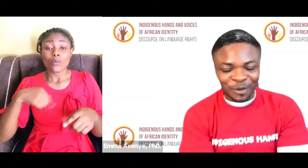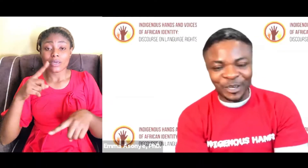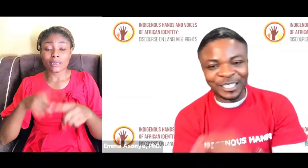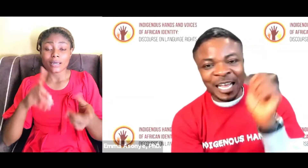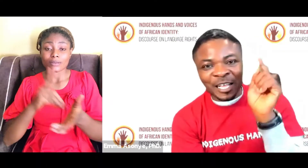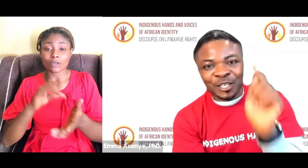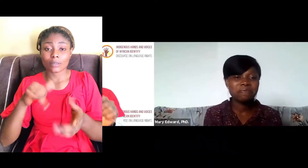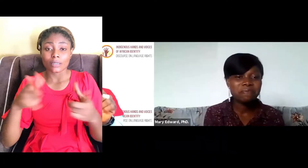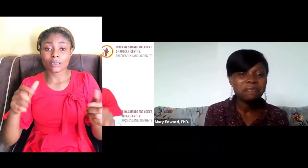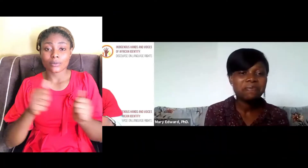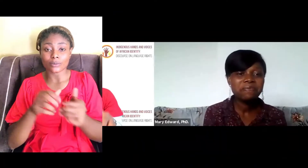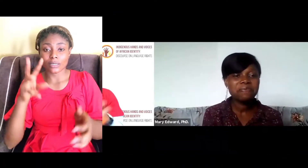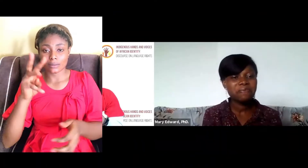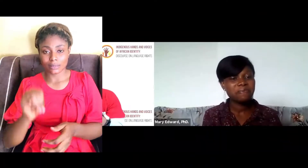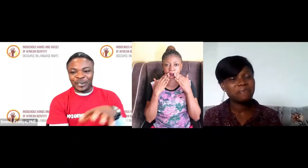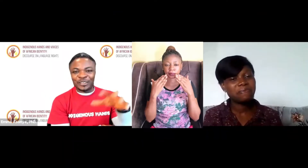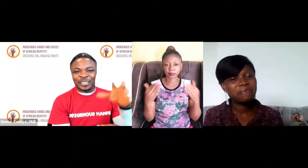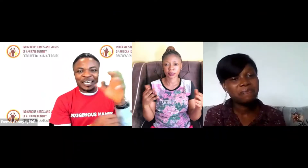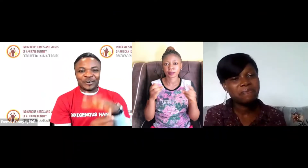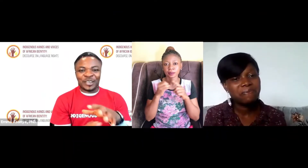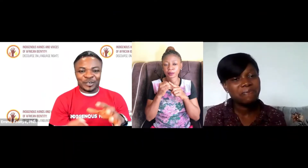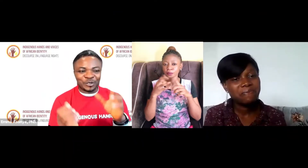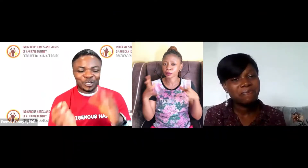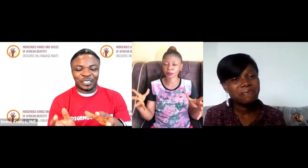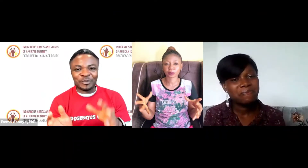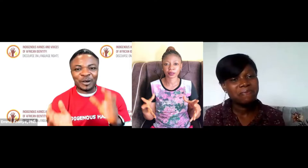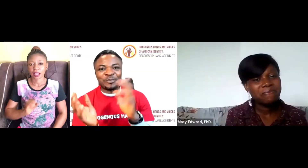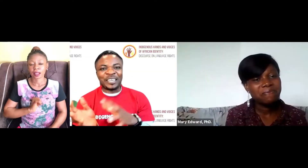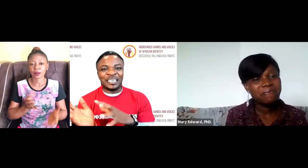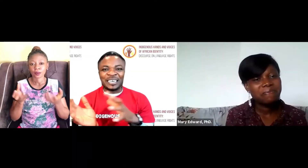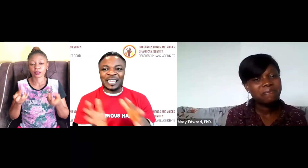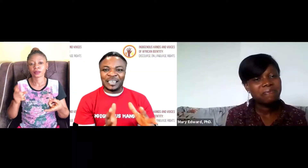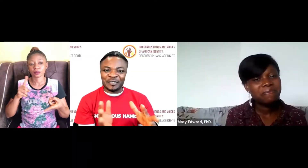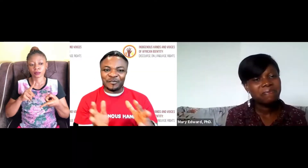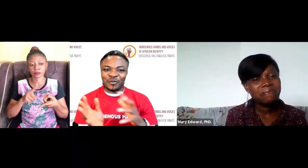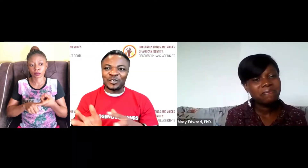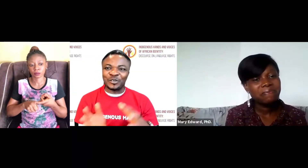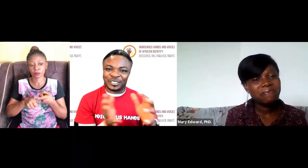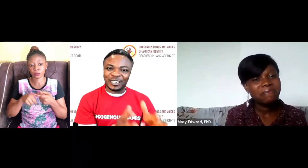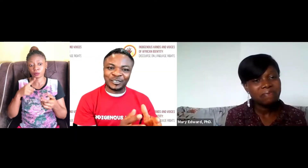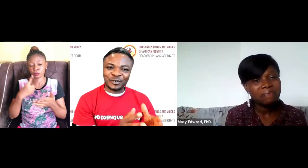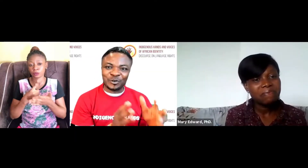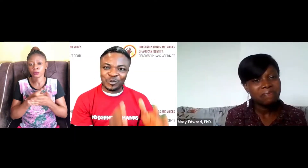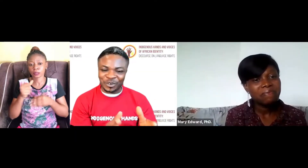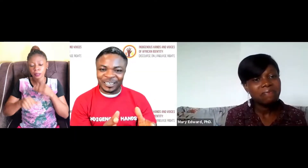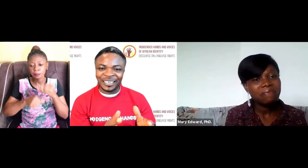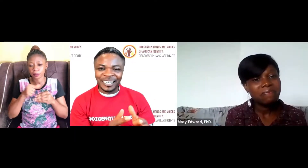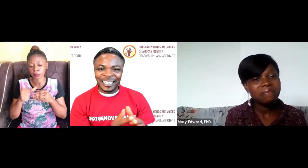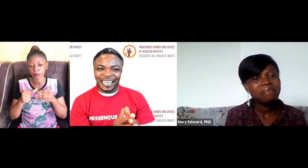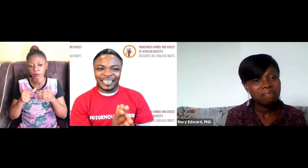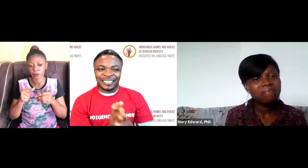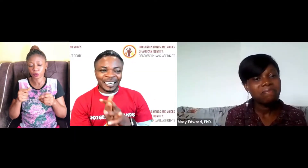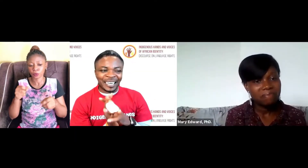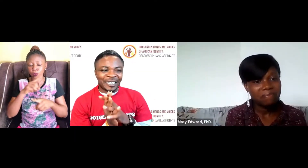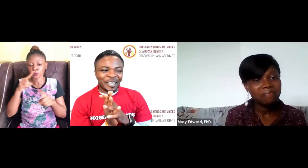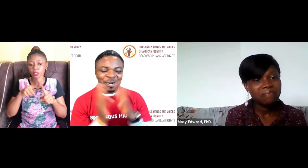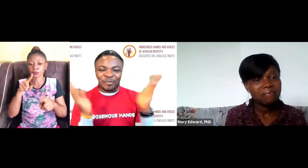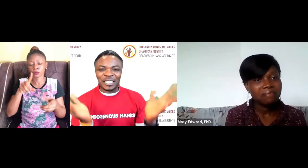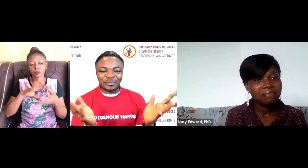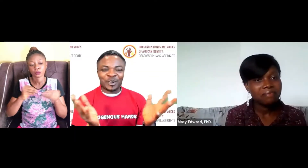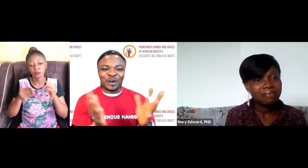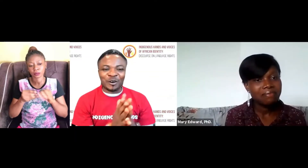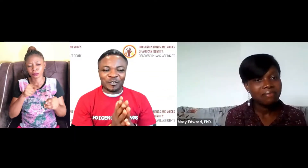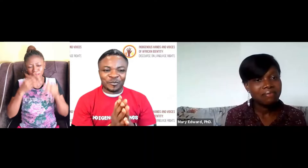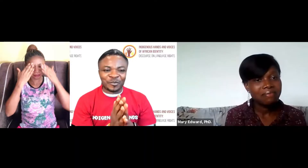Thank you so much. I wanted to jump in on the area you talked about being naive when you started your work. And